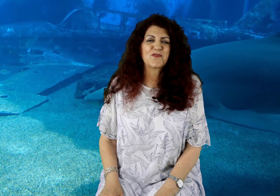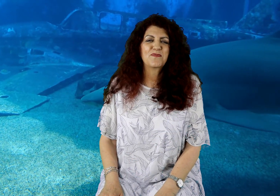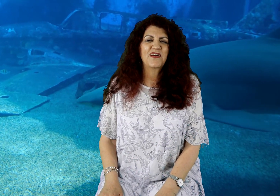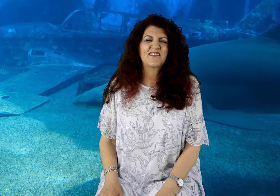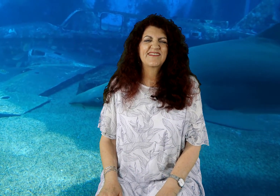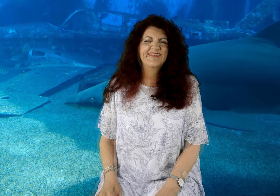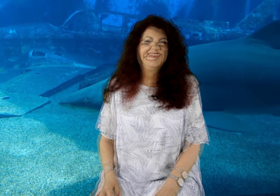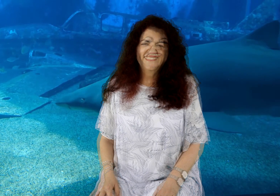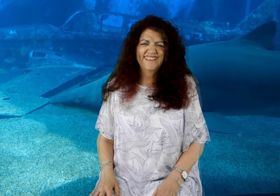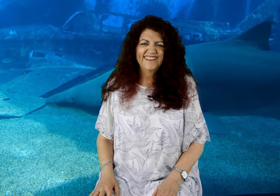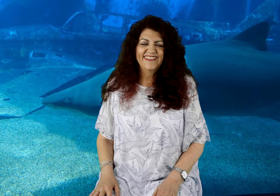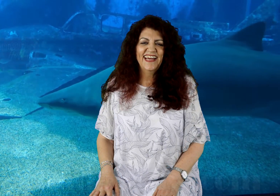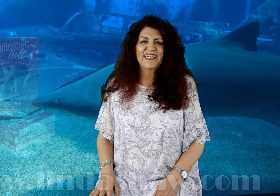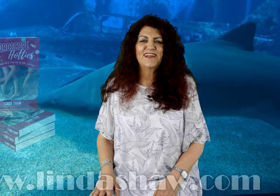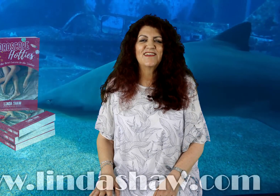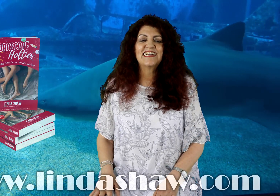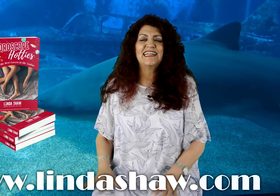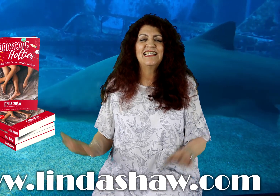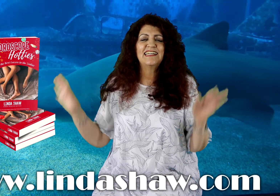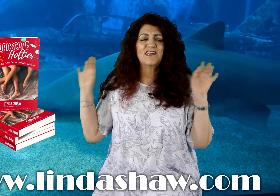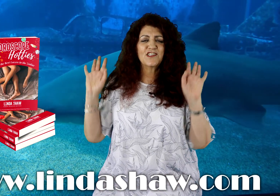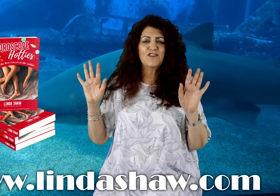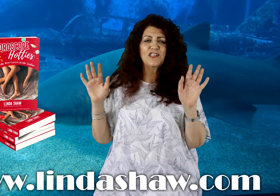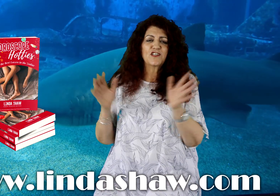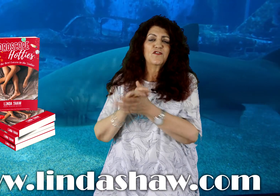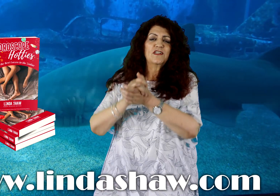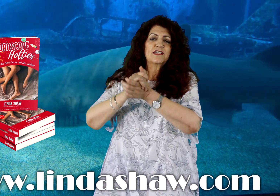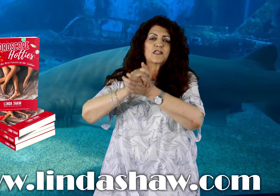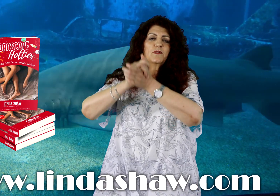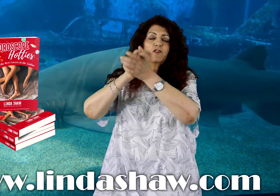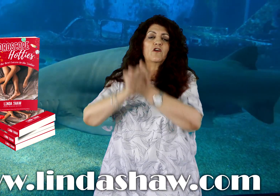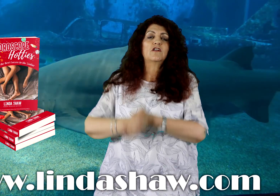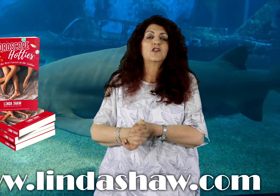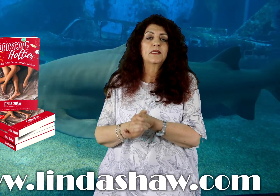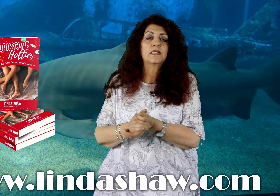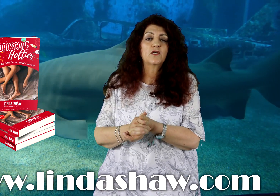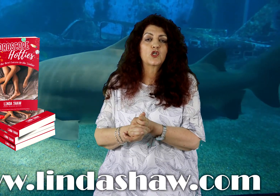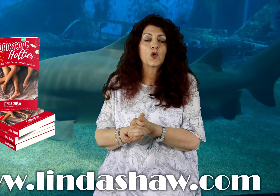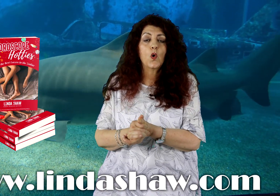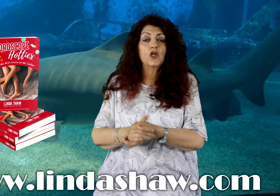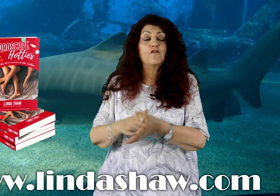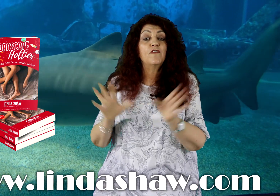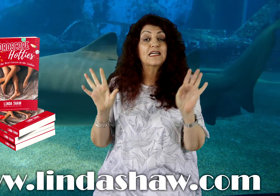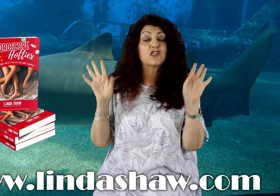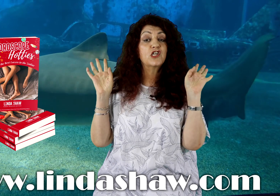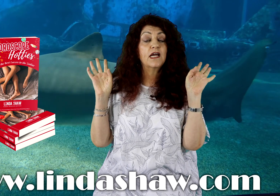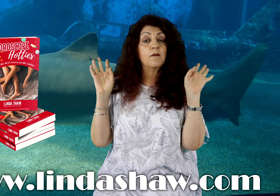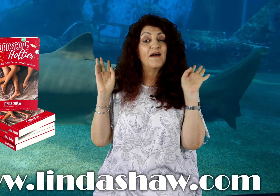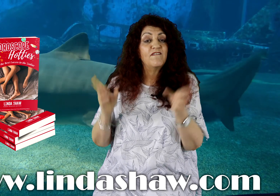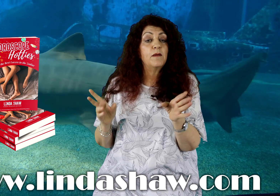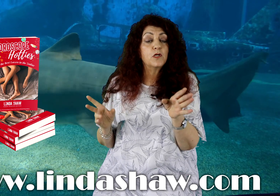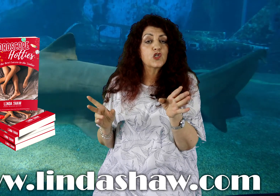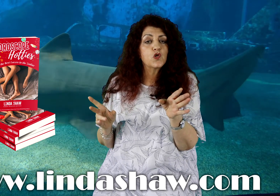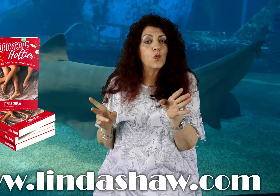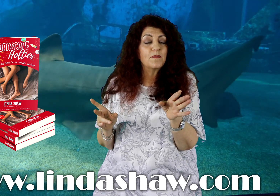Scorpio. Thank you, delicious creatures, for listening to Astrology with Linda Shaw. Don't forget to check out my fabulous new